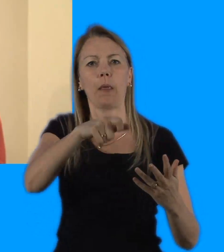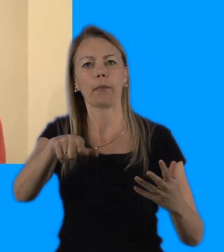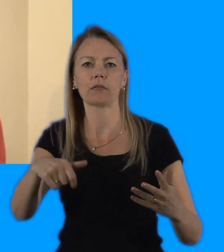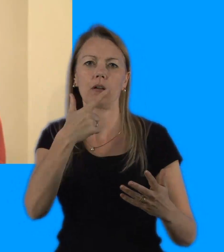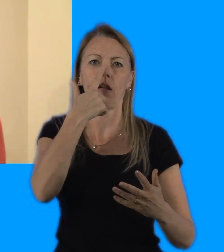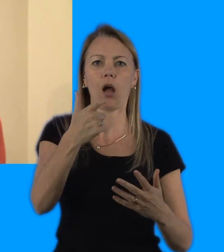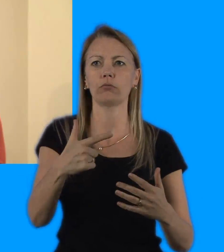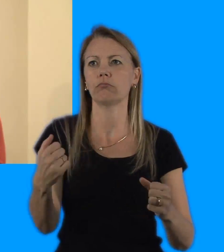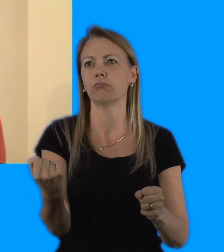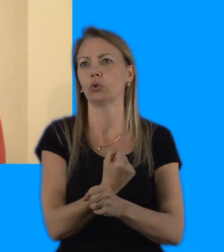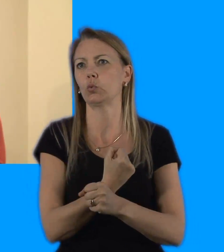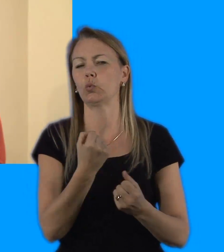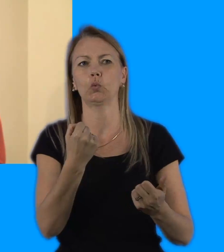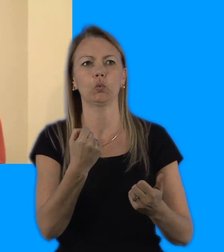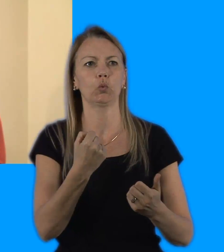other people's